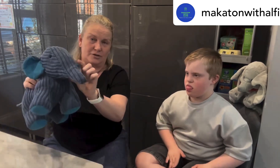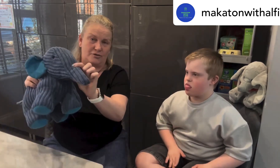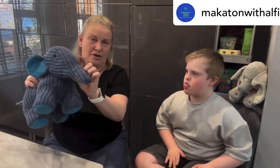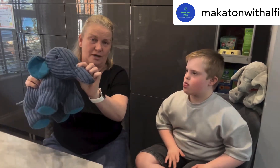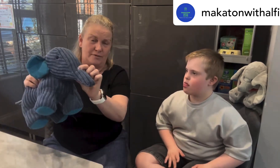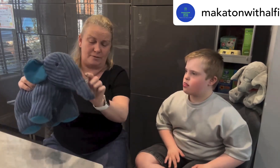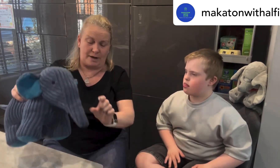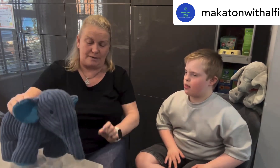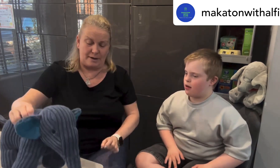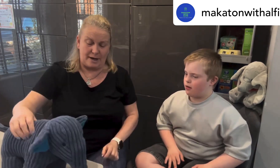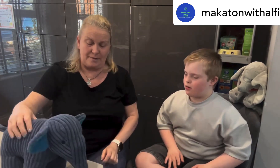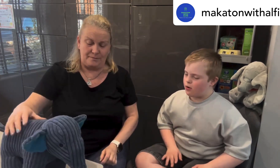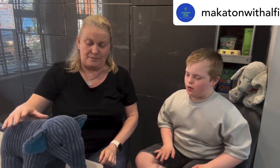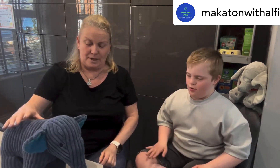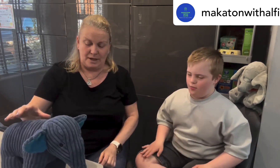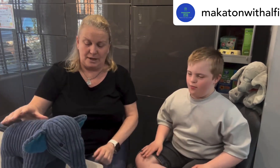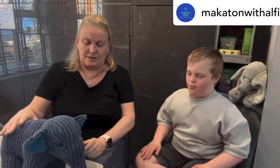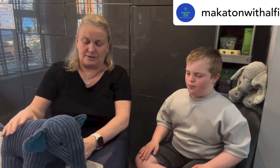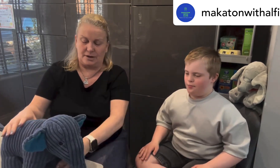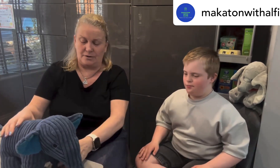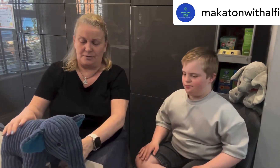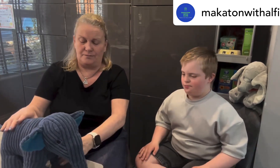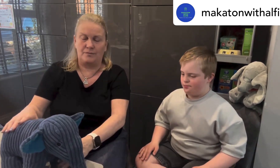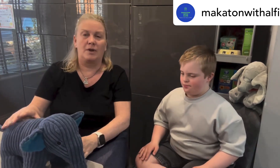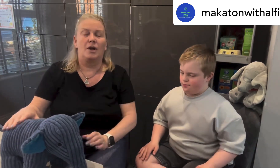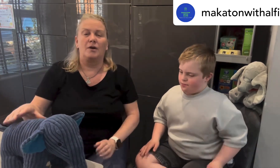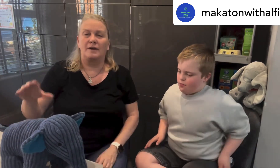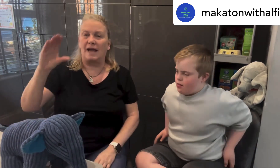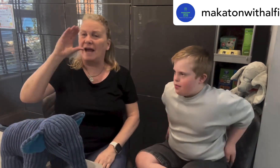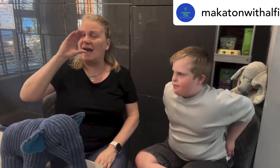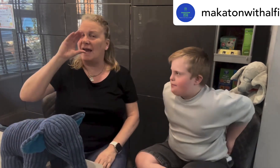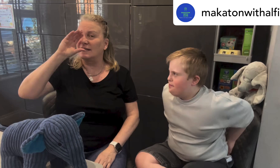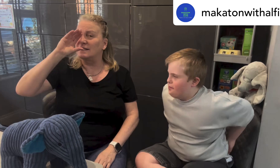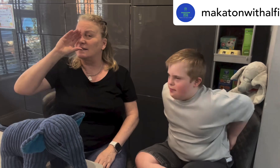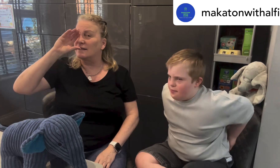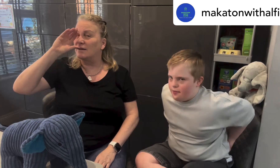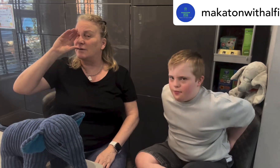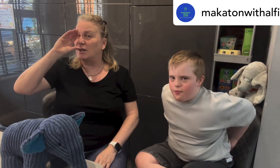trunk, haven't we? Yeah? So, we get our hand and we go, wow.